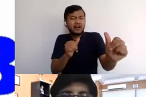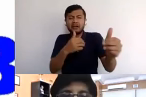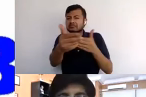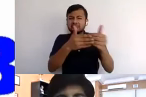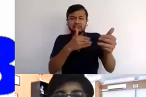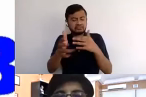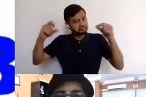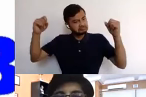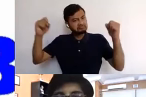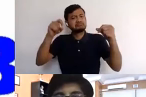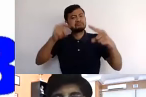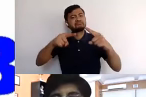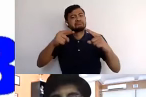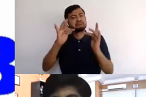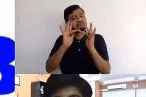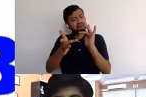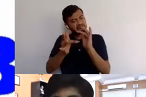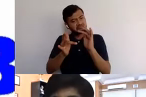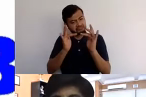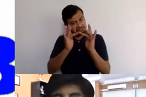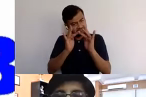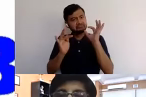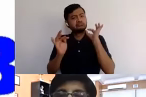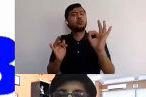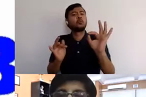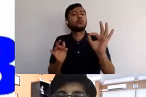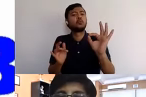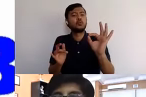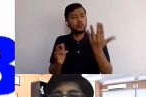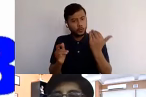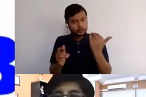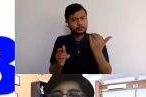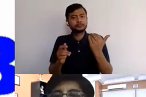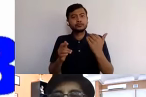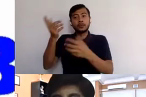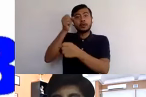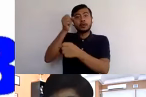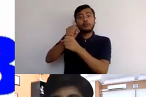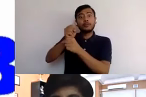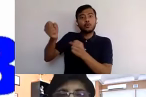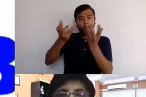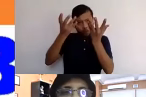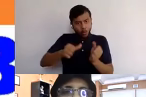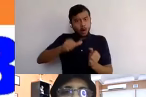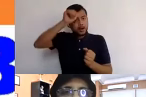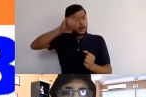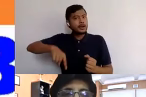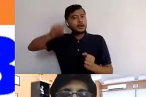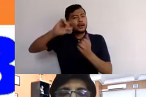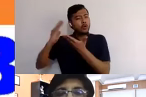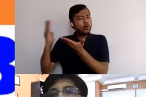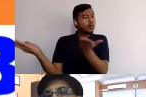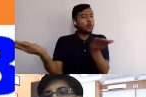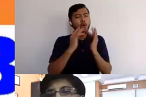of India's digital India initiatives and empower our rural community.